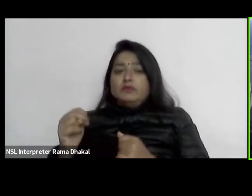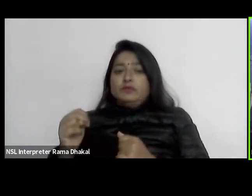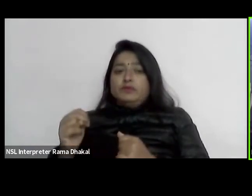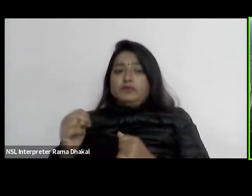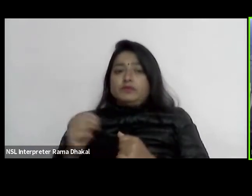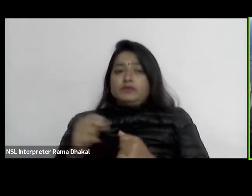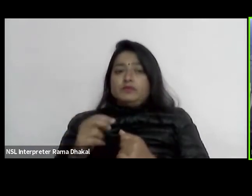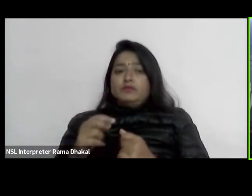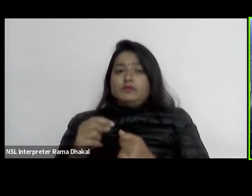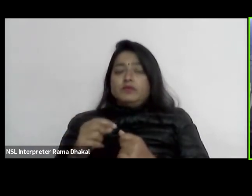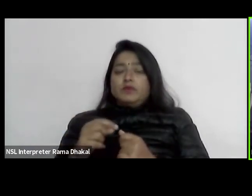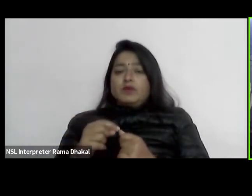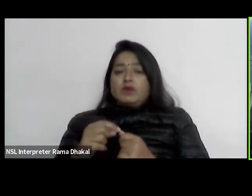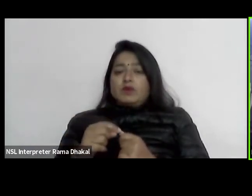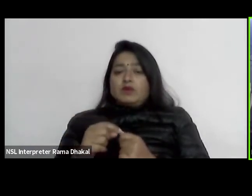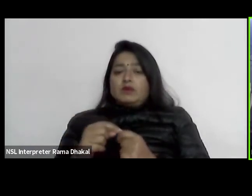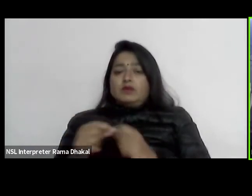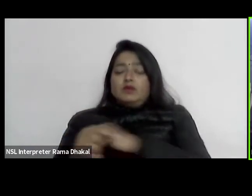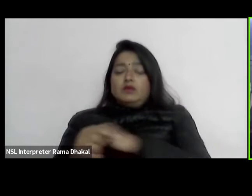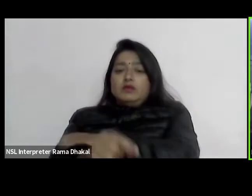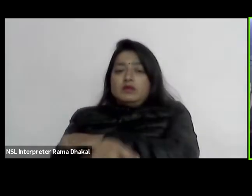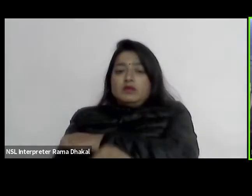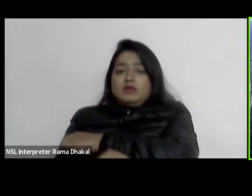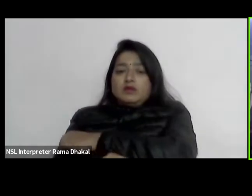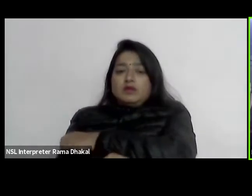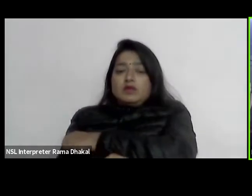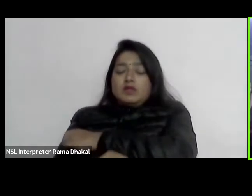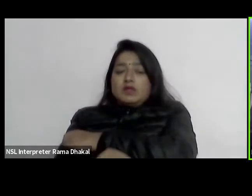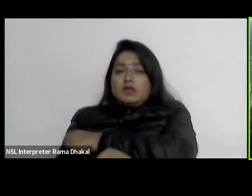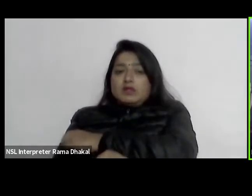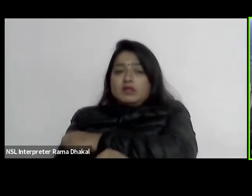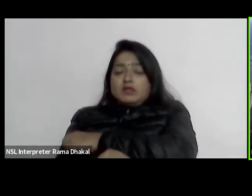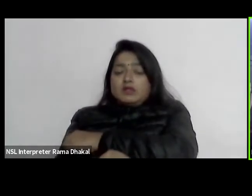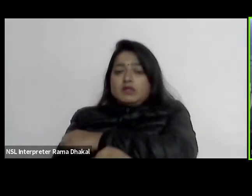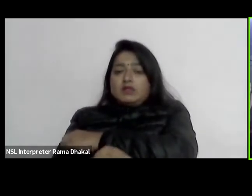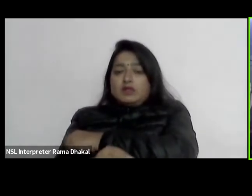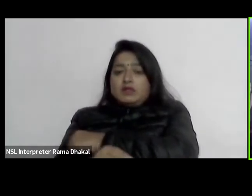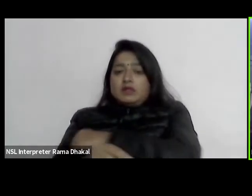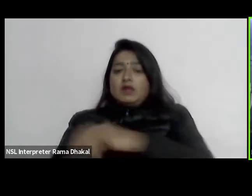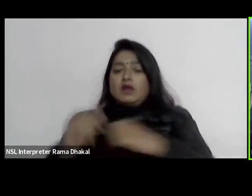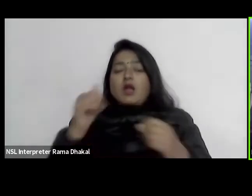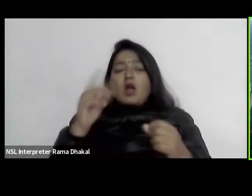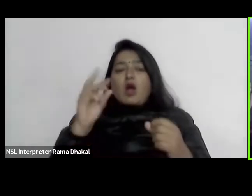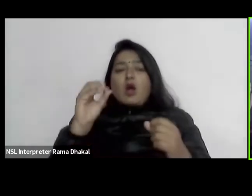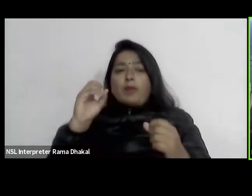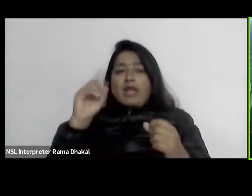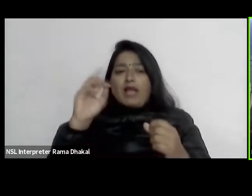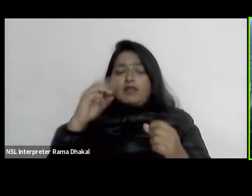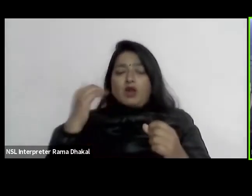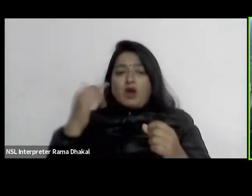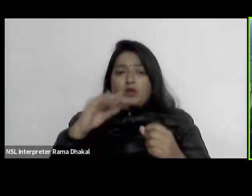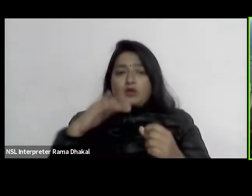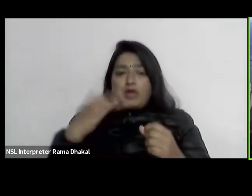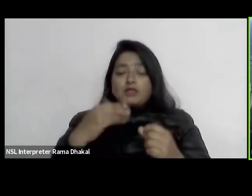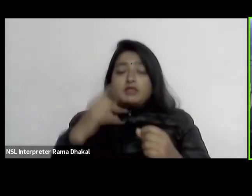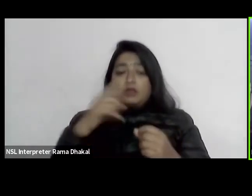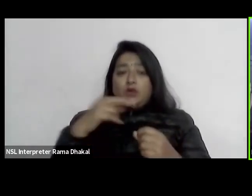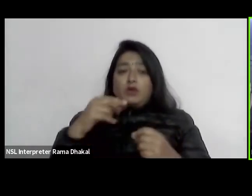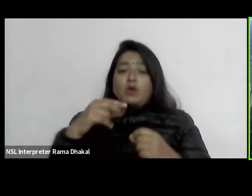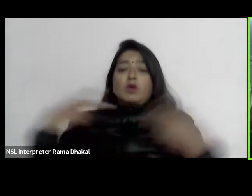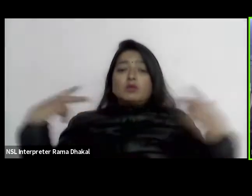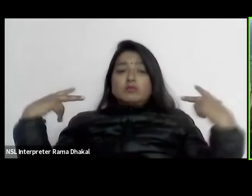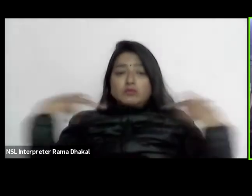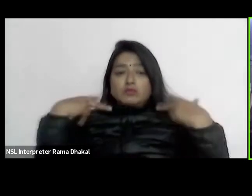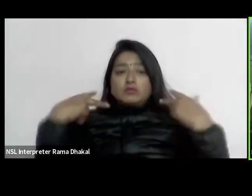this massive sweep of demand curtailment and criminalizing the process. The second area I